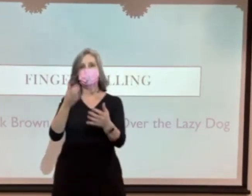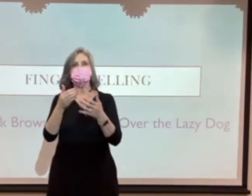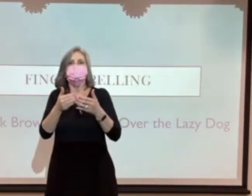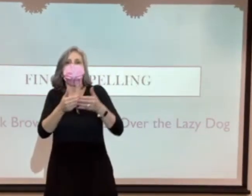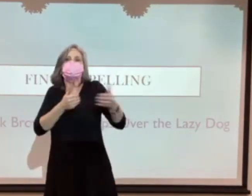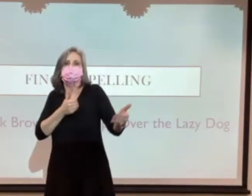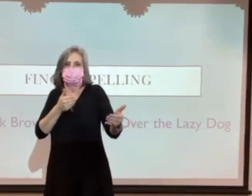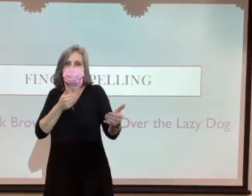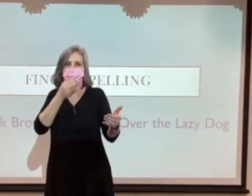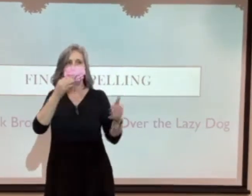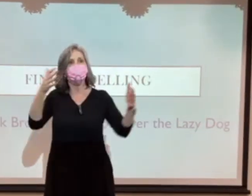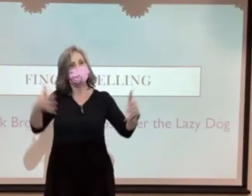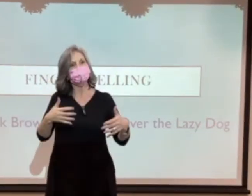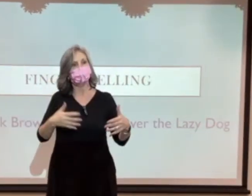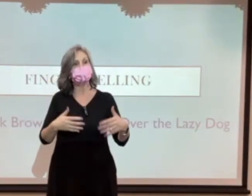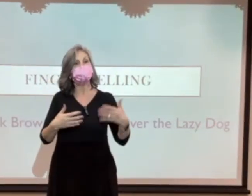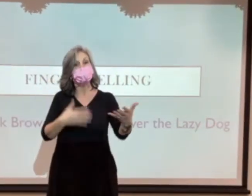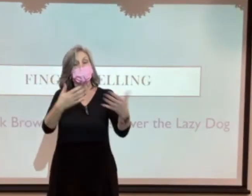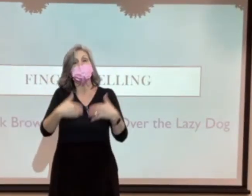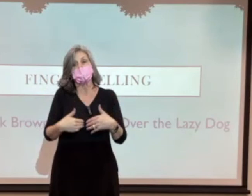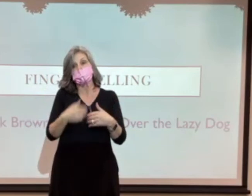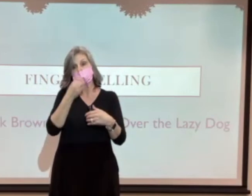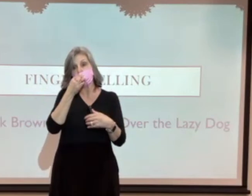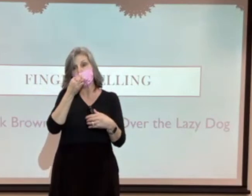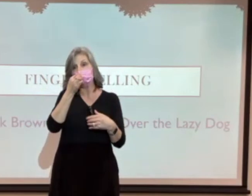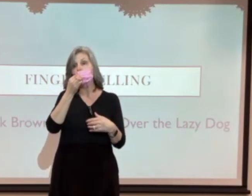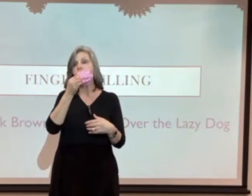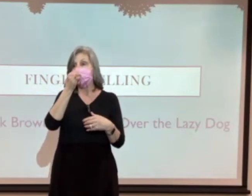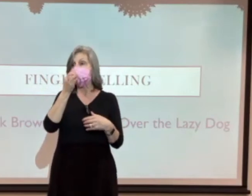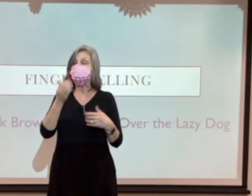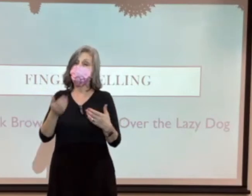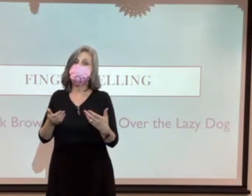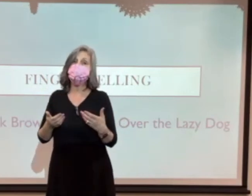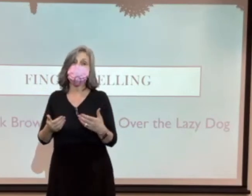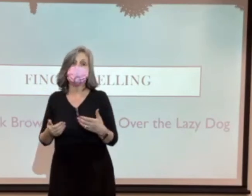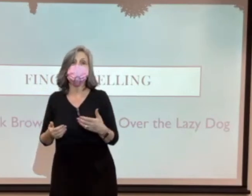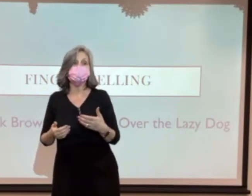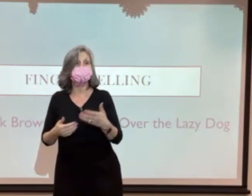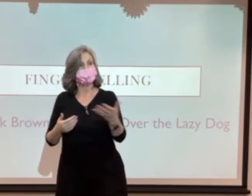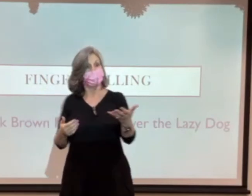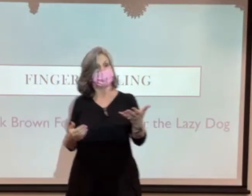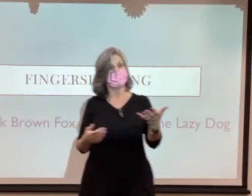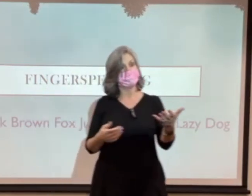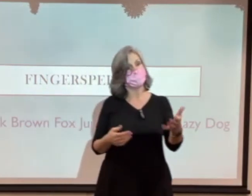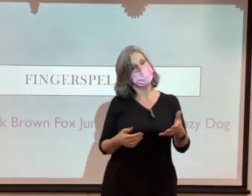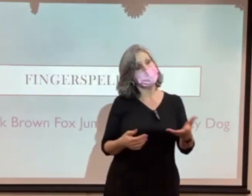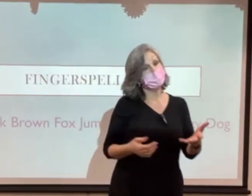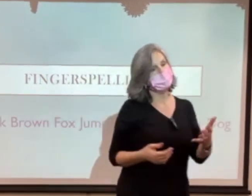the exclusion part. The inclusion part is please help us understand. And the truth is that if someone said that to you, like, listen, I see you